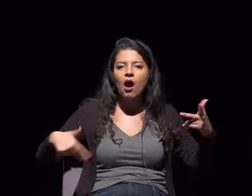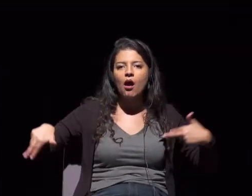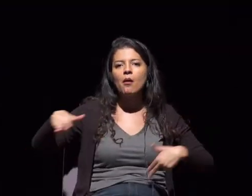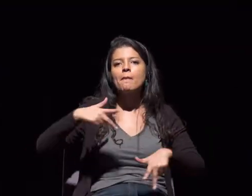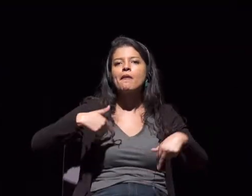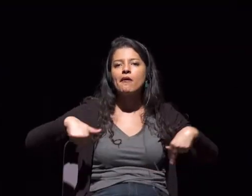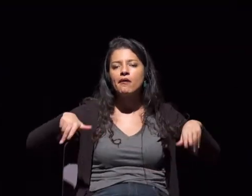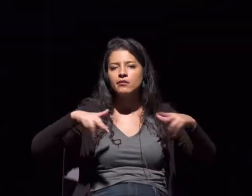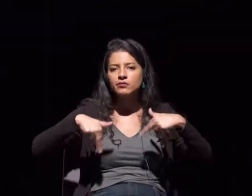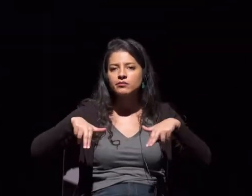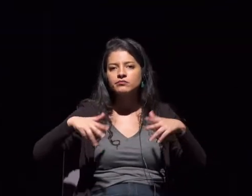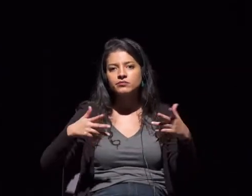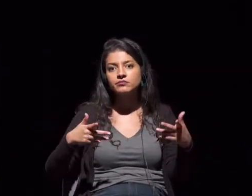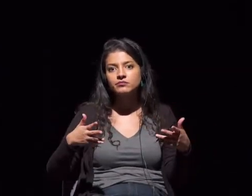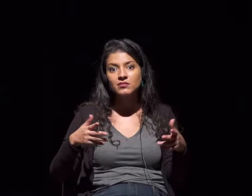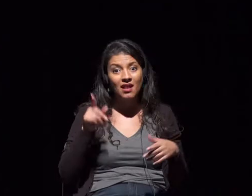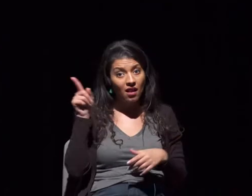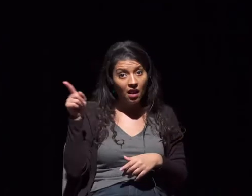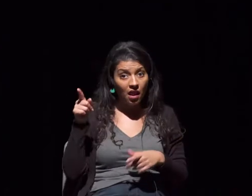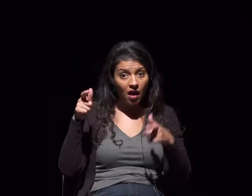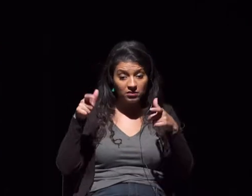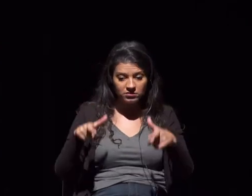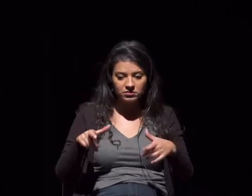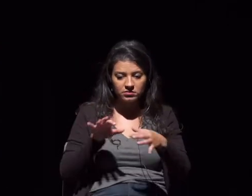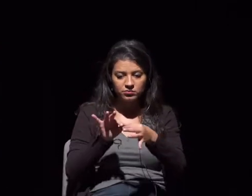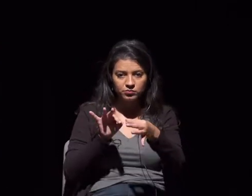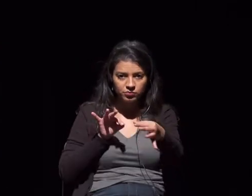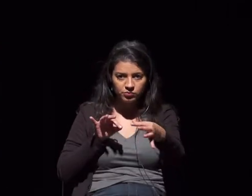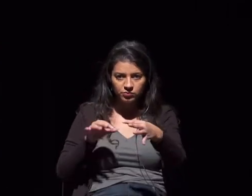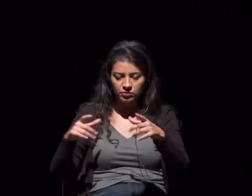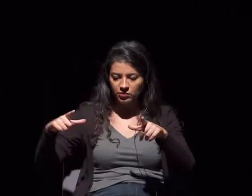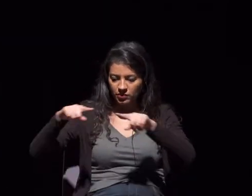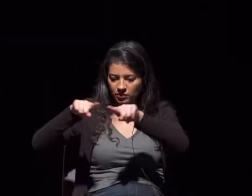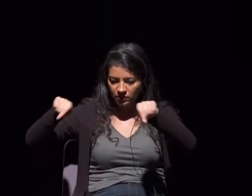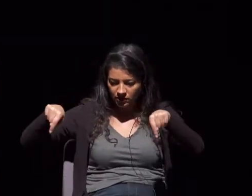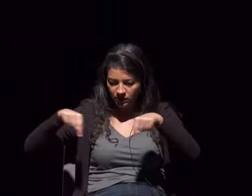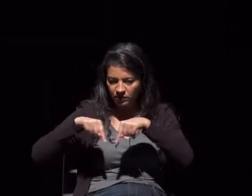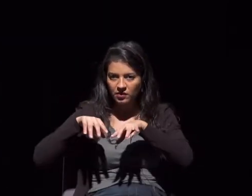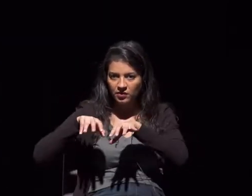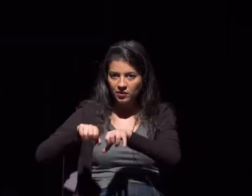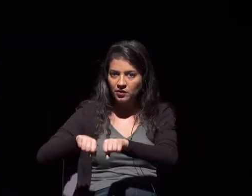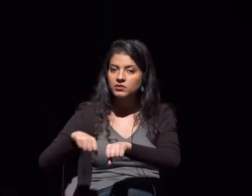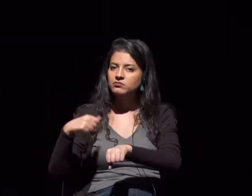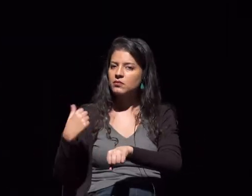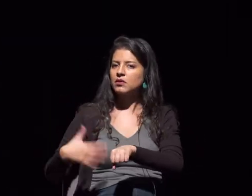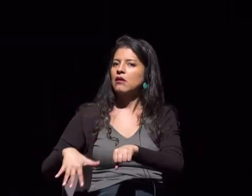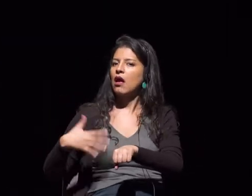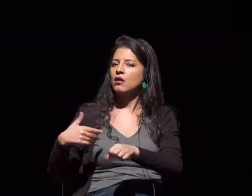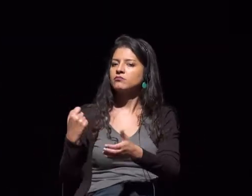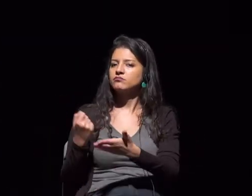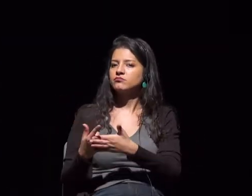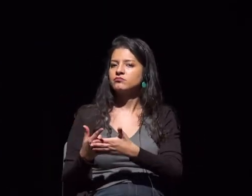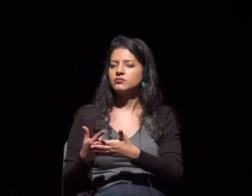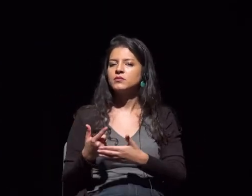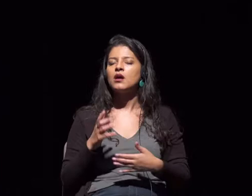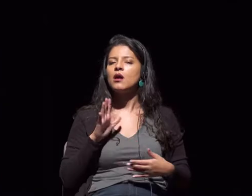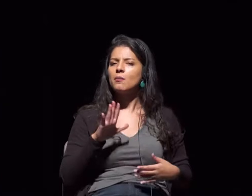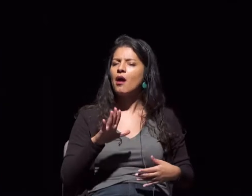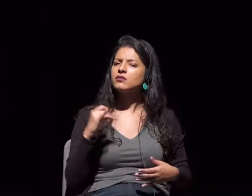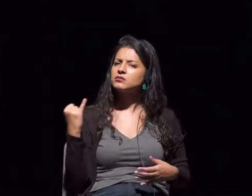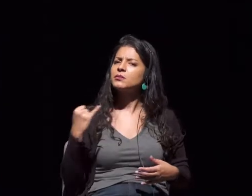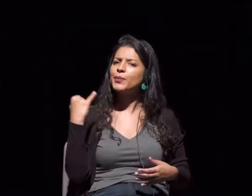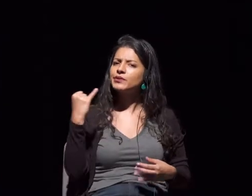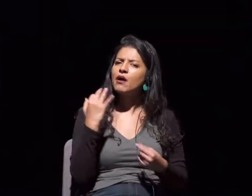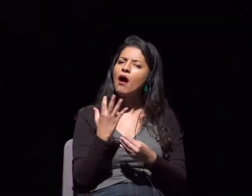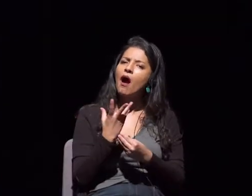to tease out and trying to position certain artworks in contexts which sometimes, you know, raise